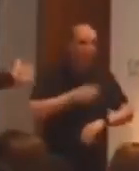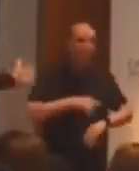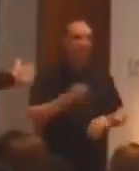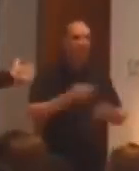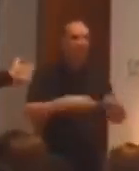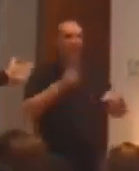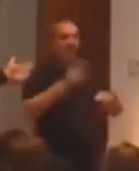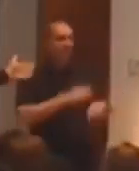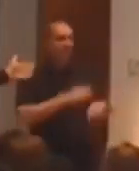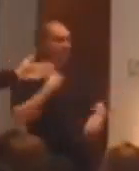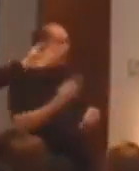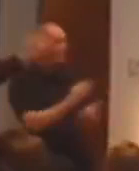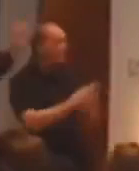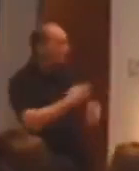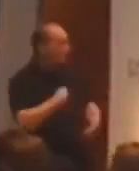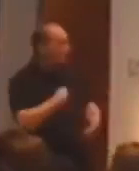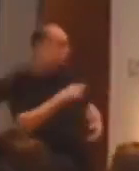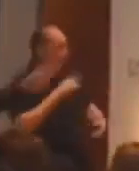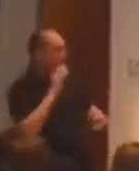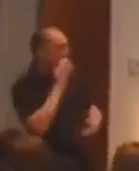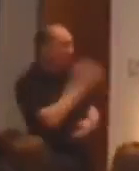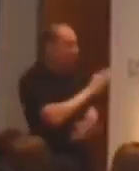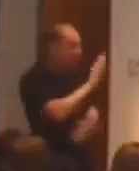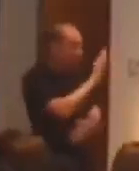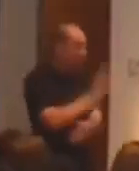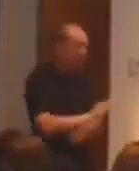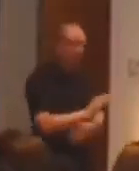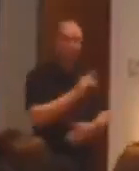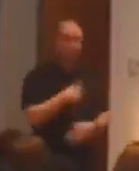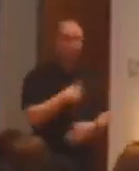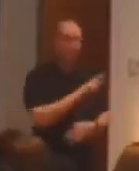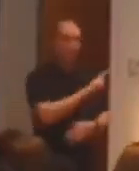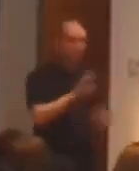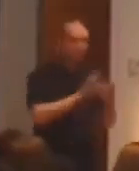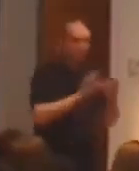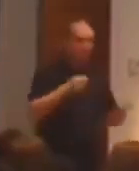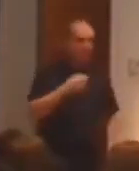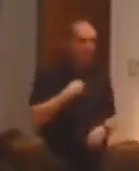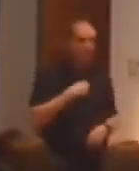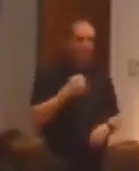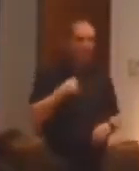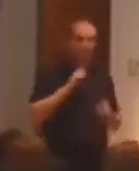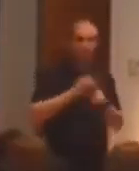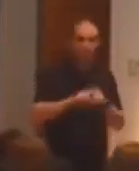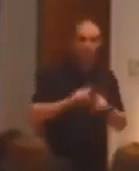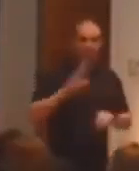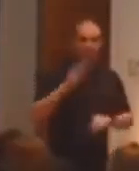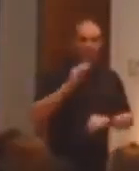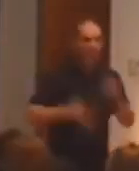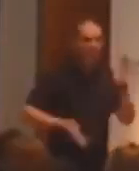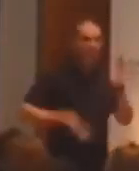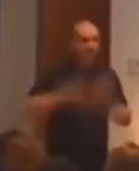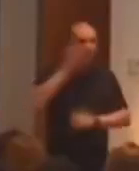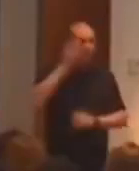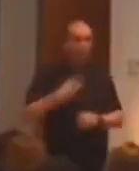haven't been silent. I'm trying to speak up on behalf of innocence